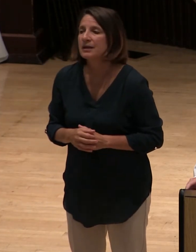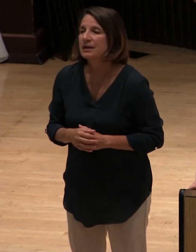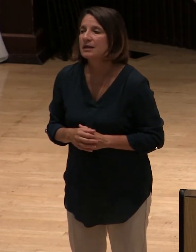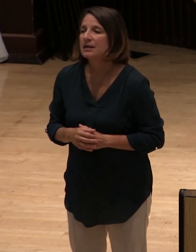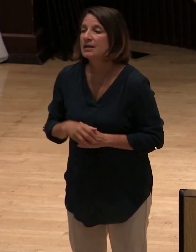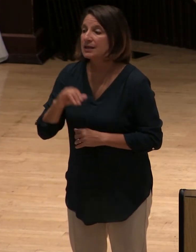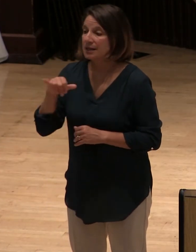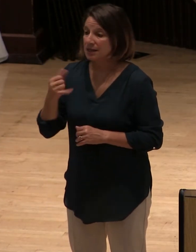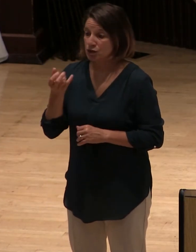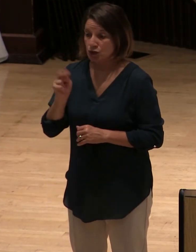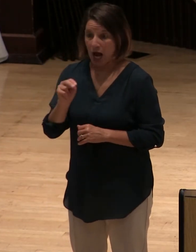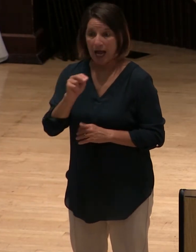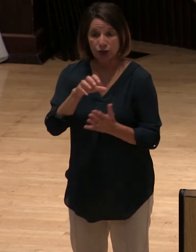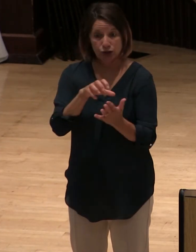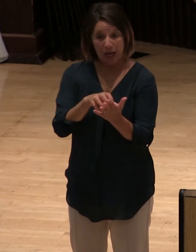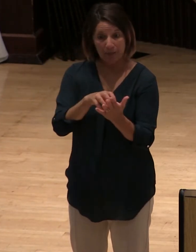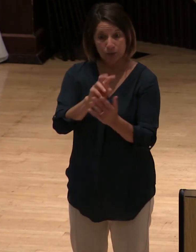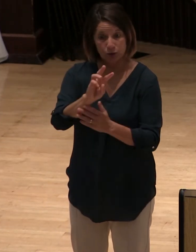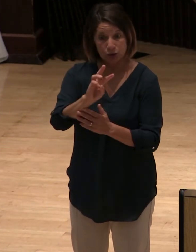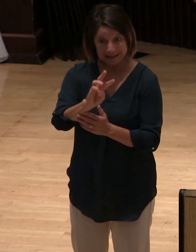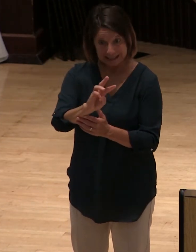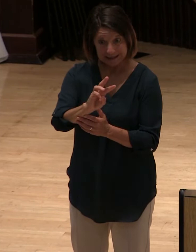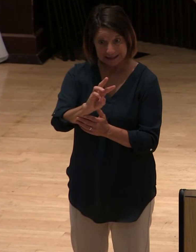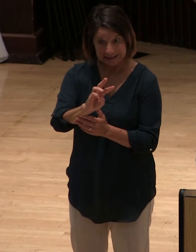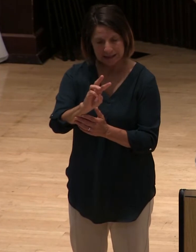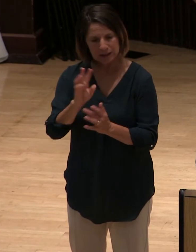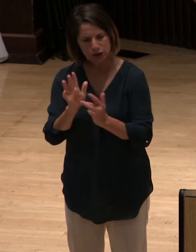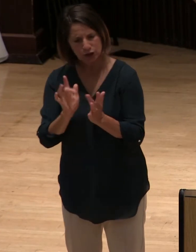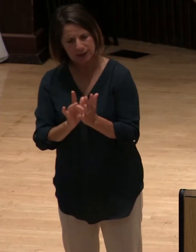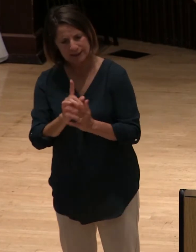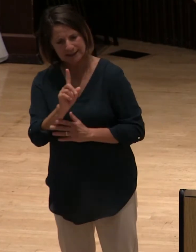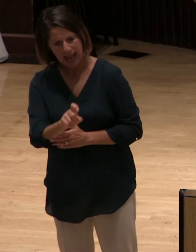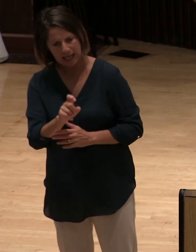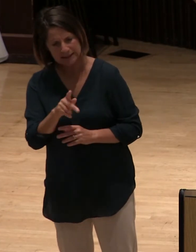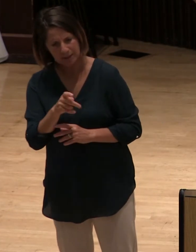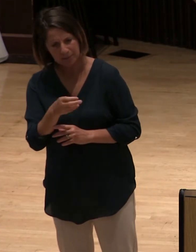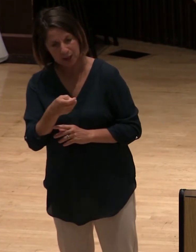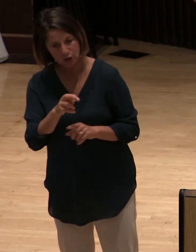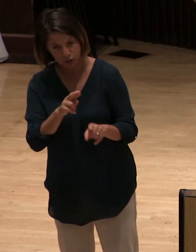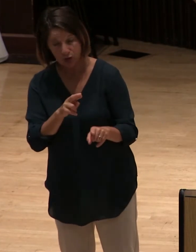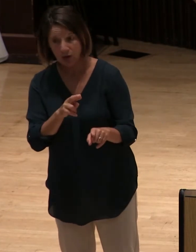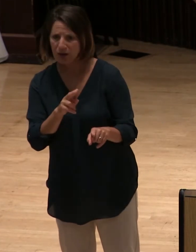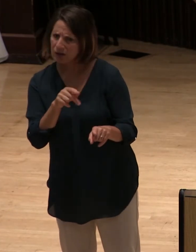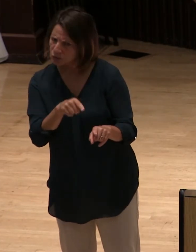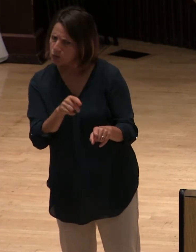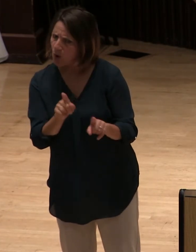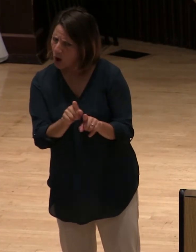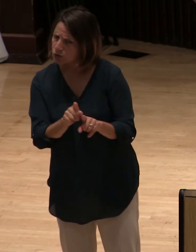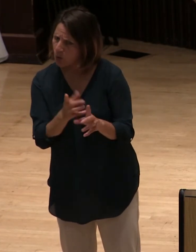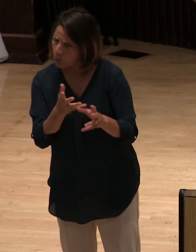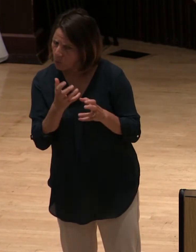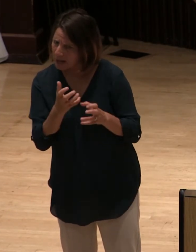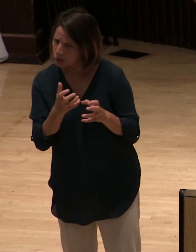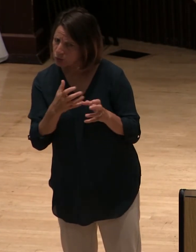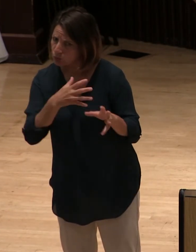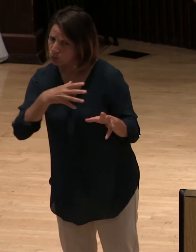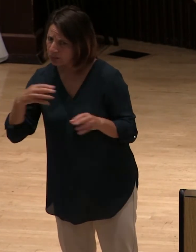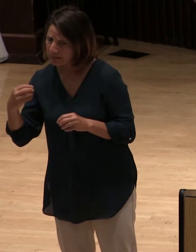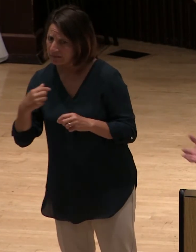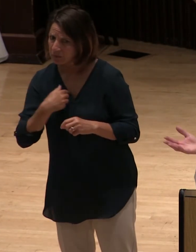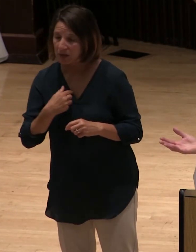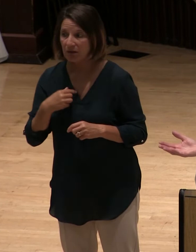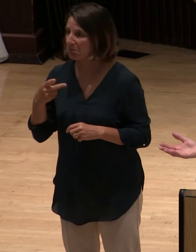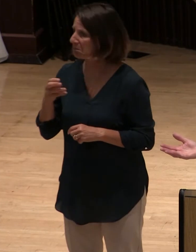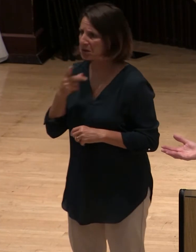In John chapter 6, Jesus asked Peter, "Peter, do you also want to leave me?" And Peter